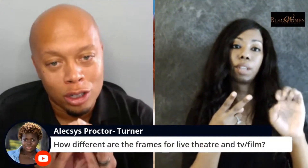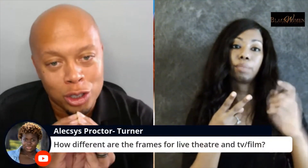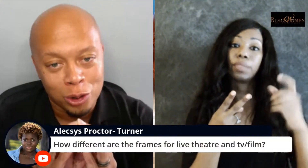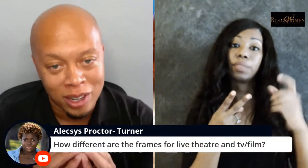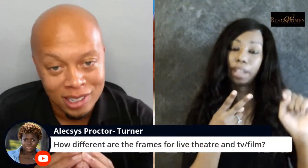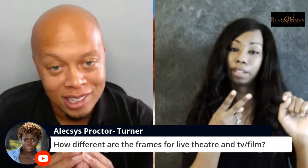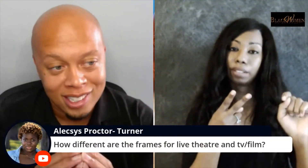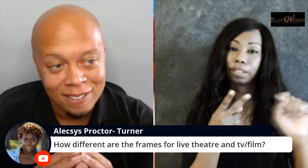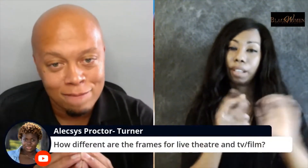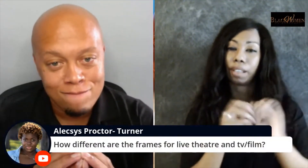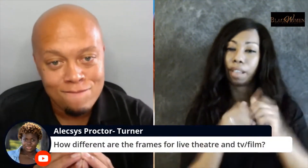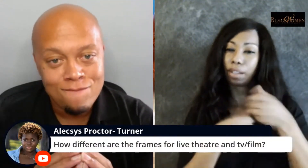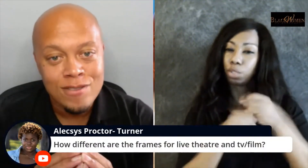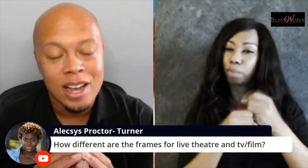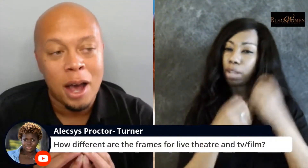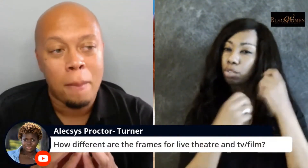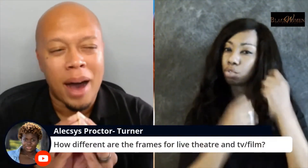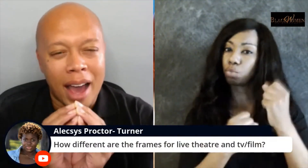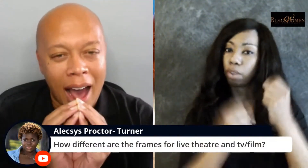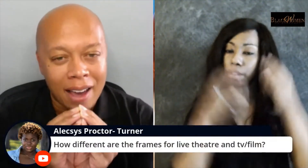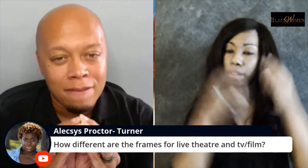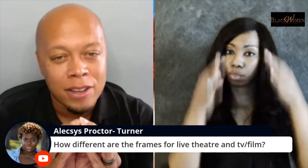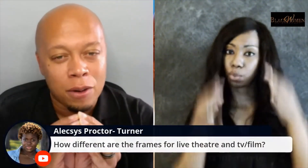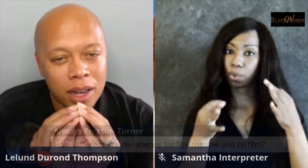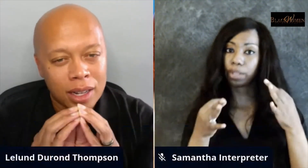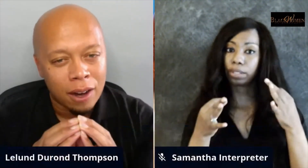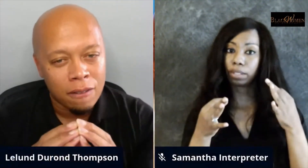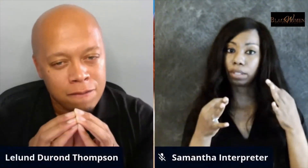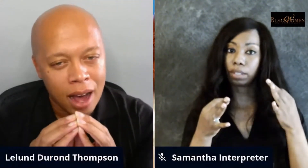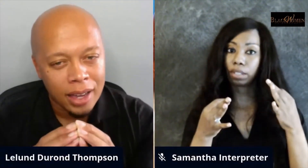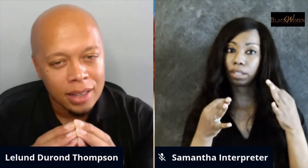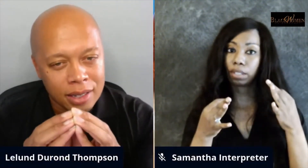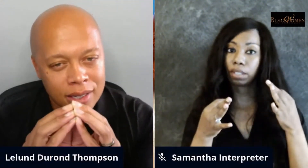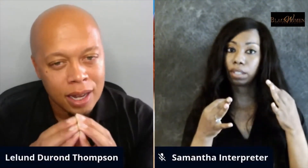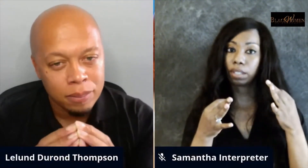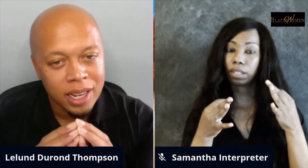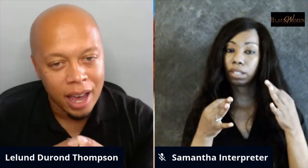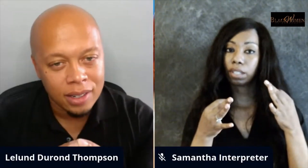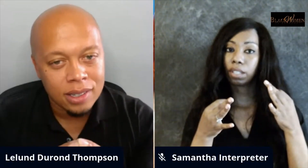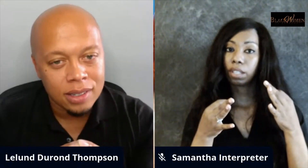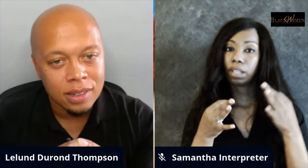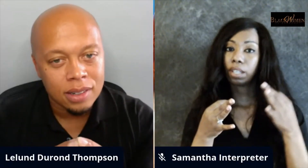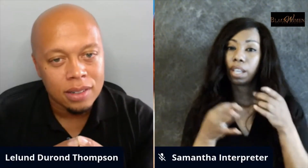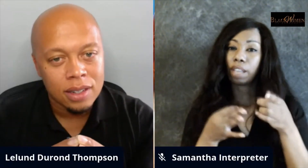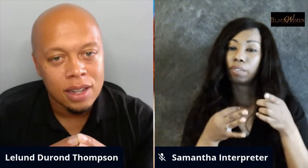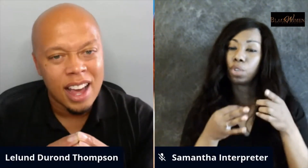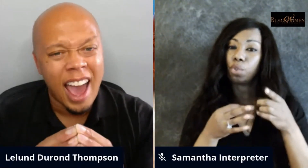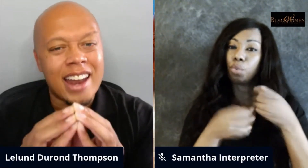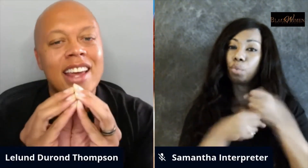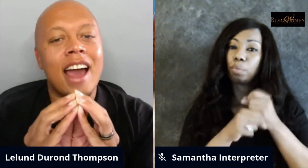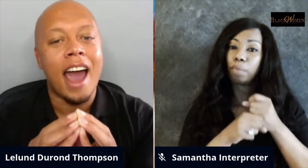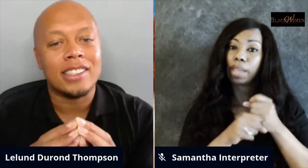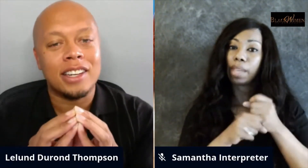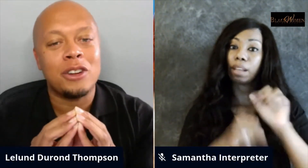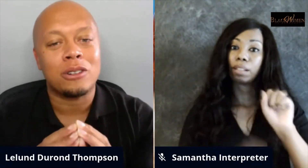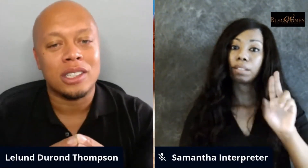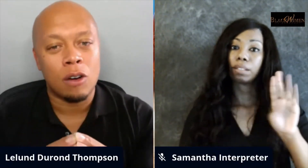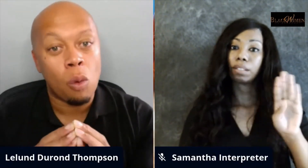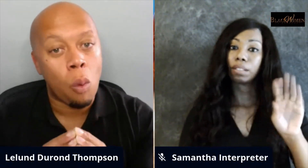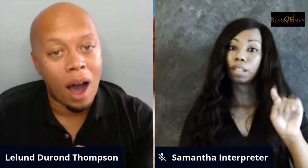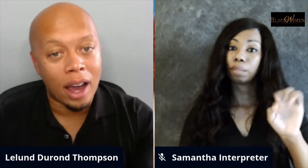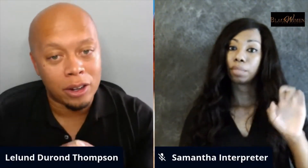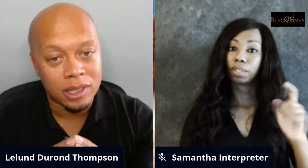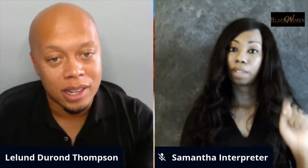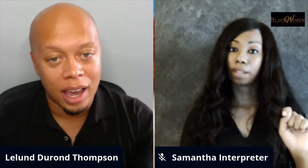strong choice? By, I feel, clarifying the subtext and then asking